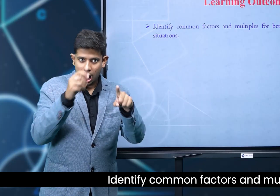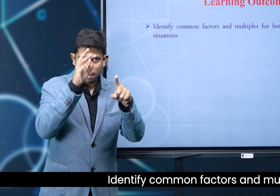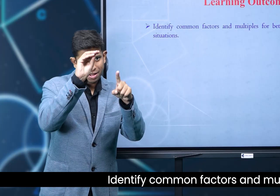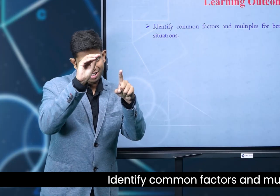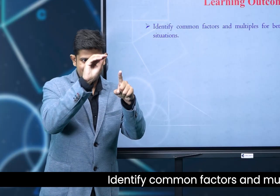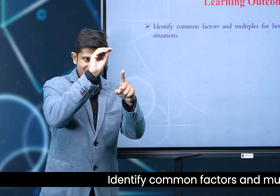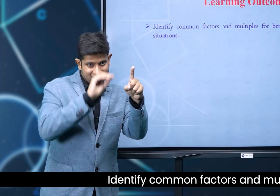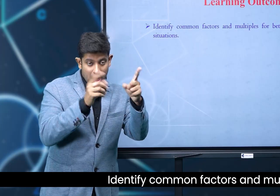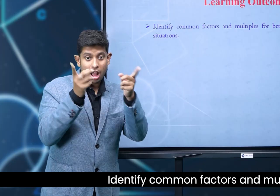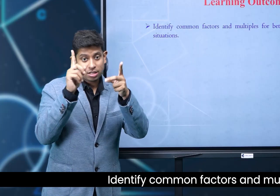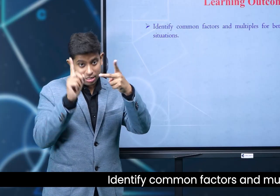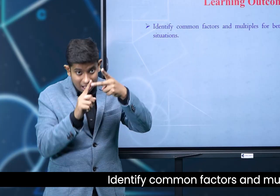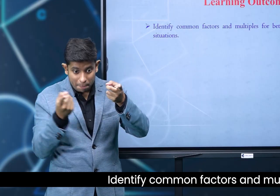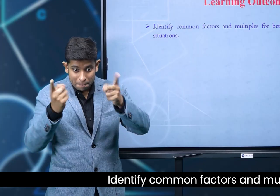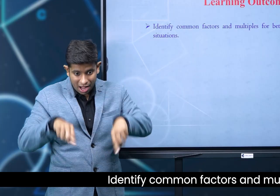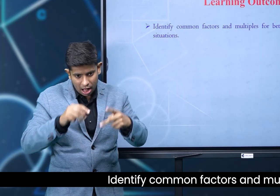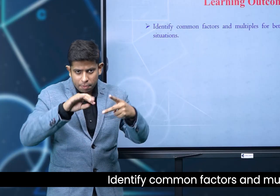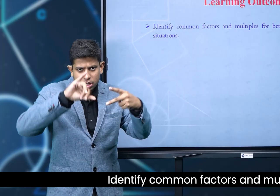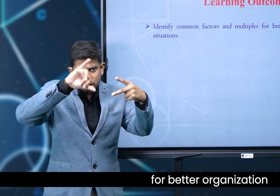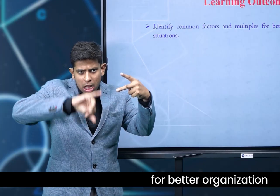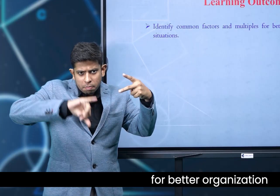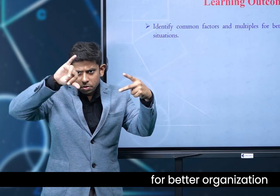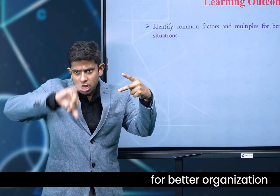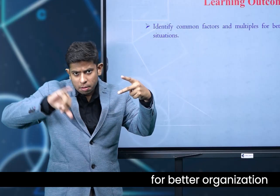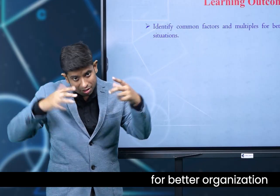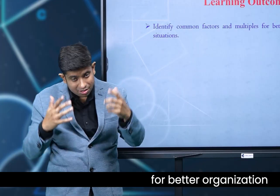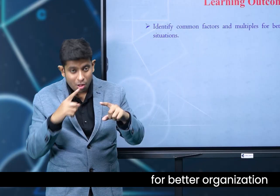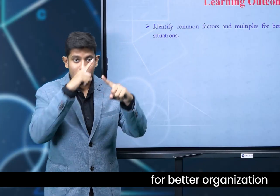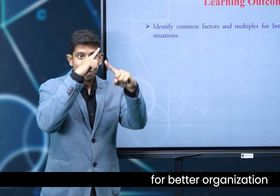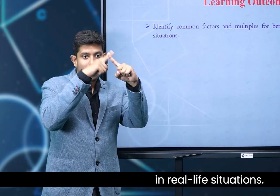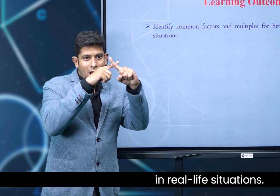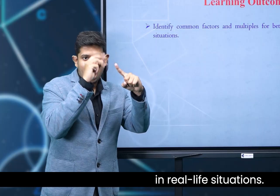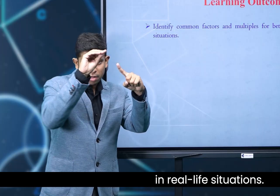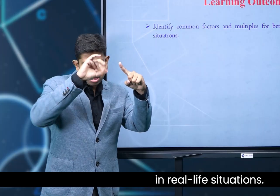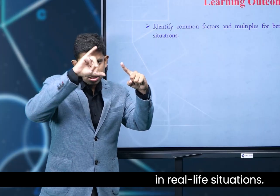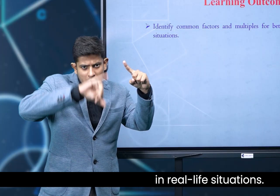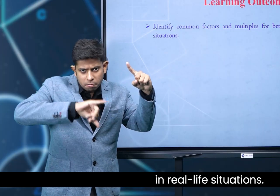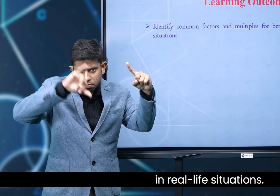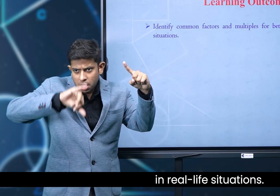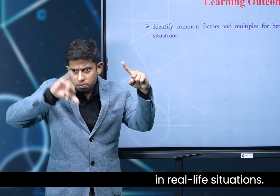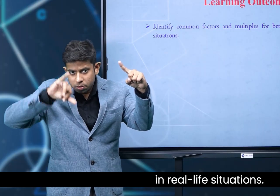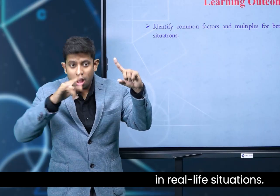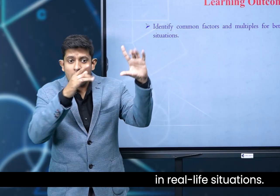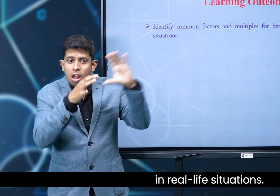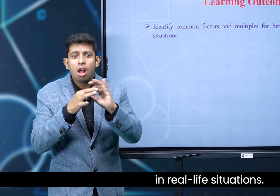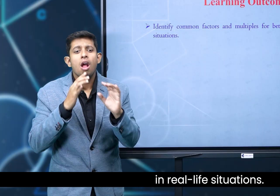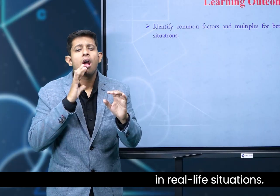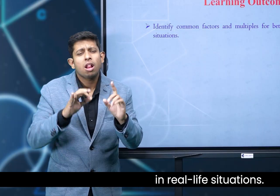common factors and multiples for better organization in real-life situations.